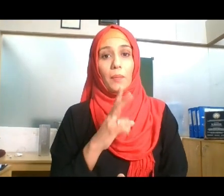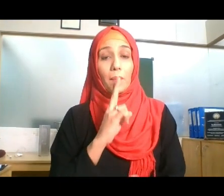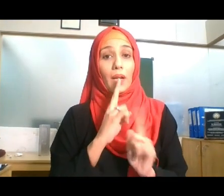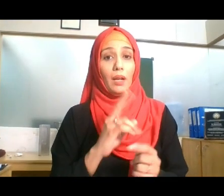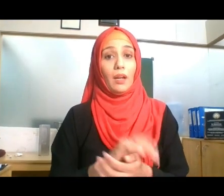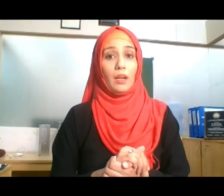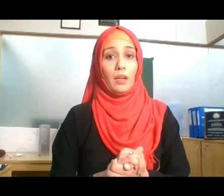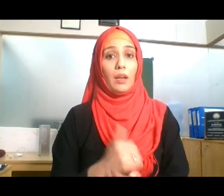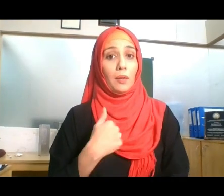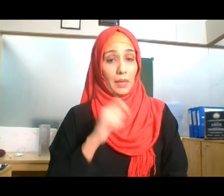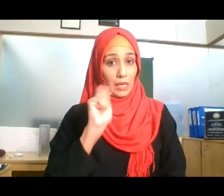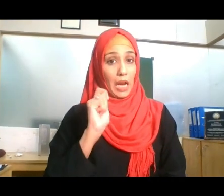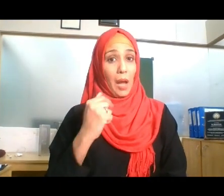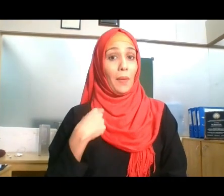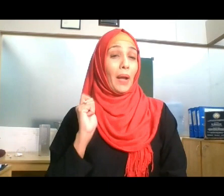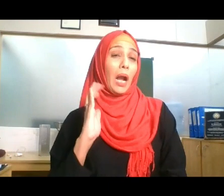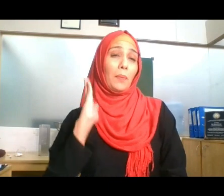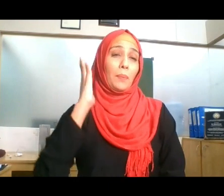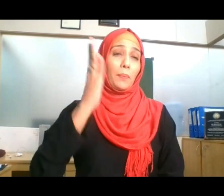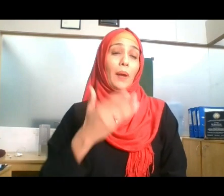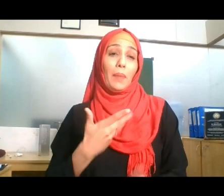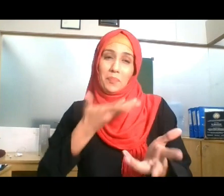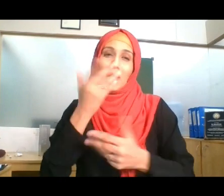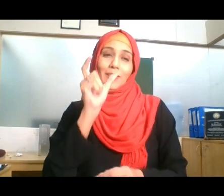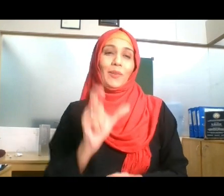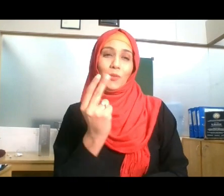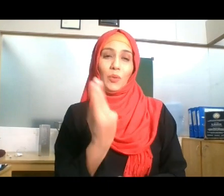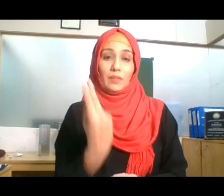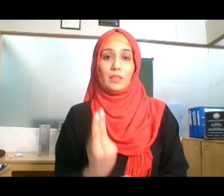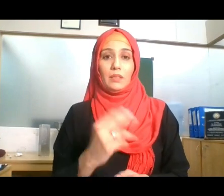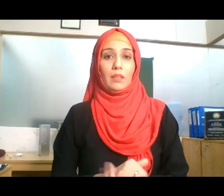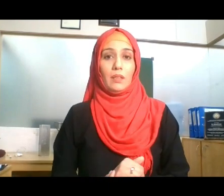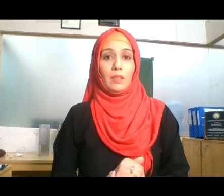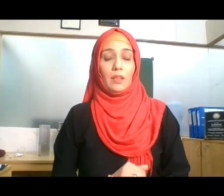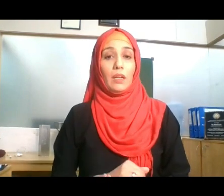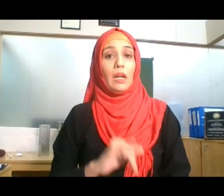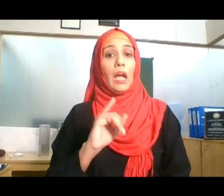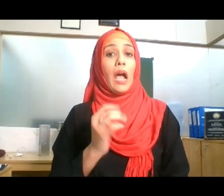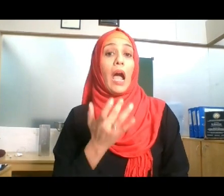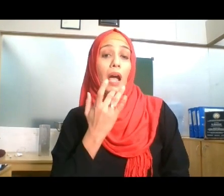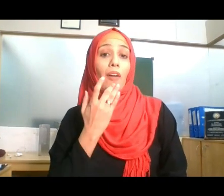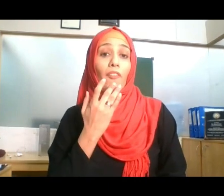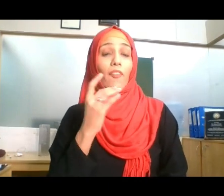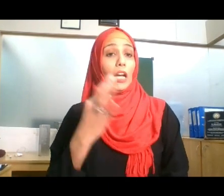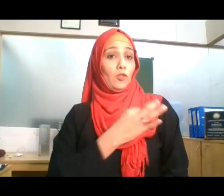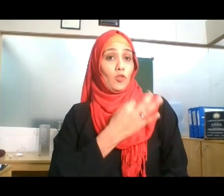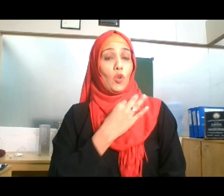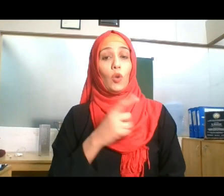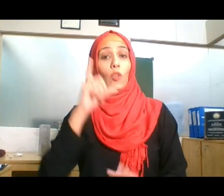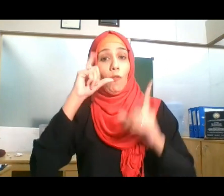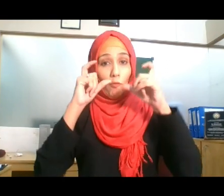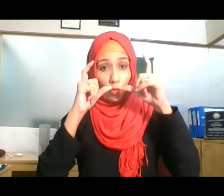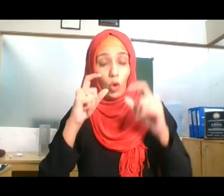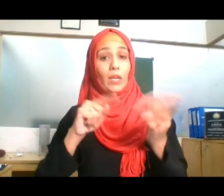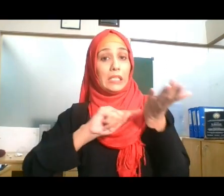our work to build a more accessible platform. Our artificial intelligence-driven automatic photo description